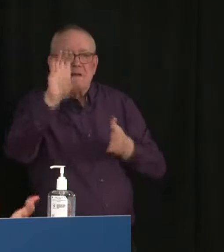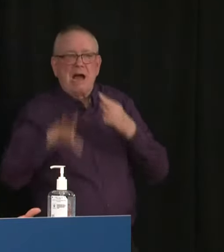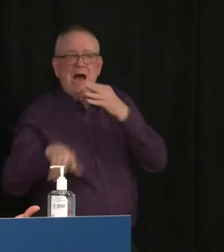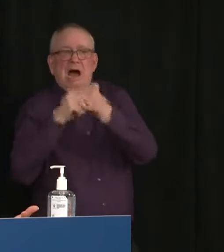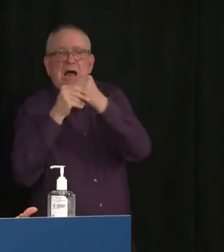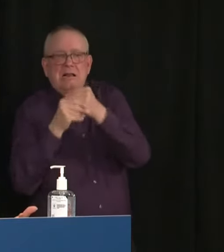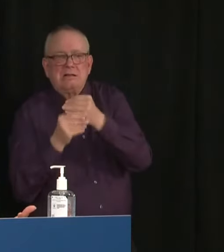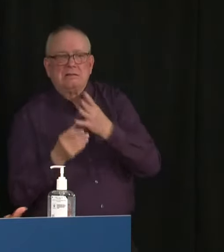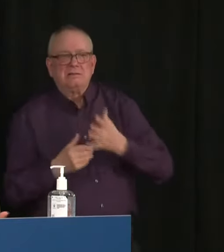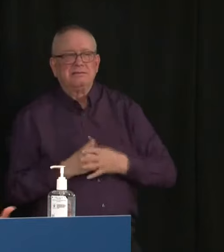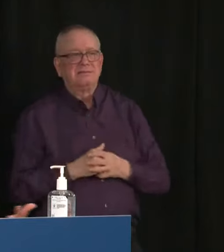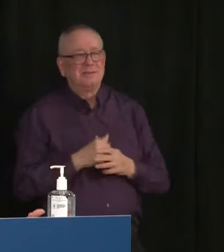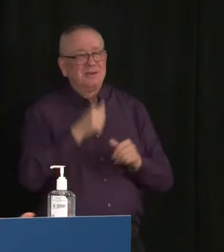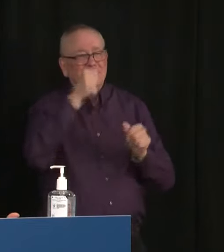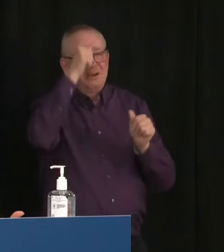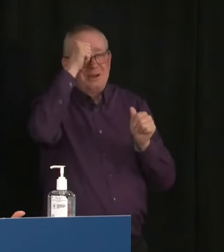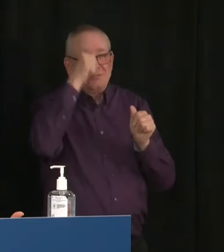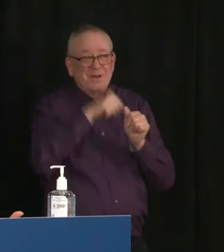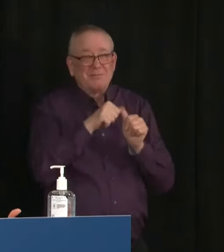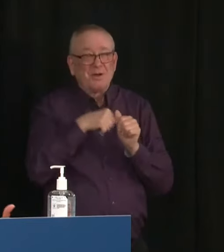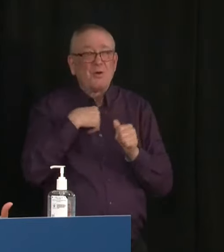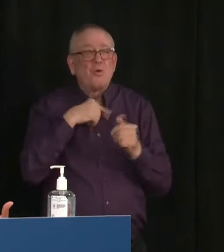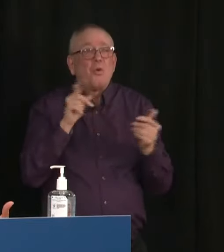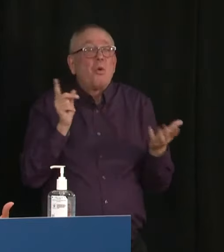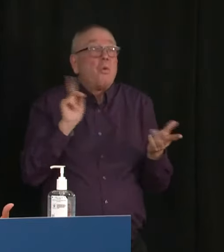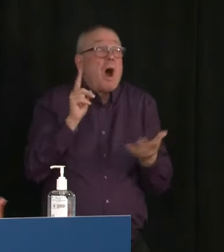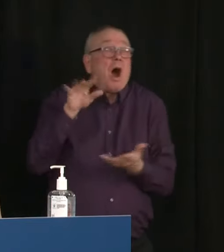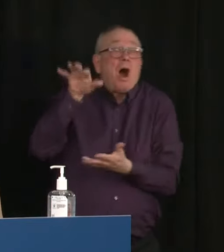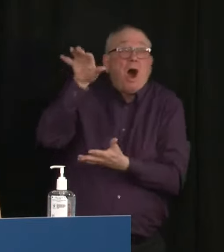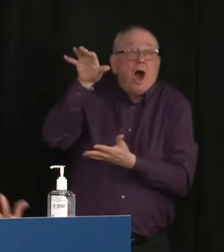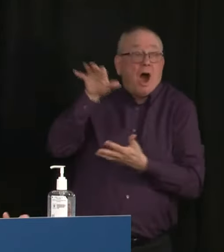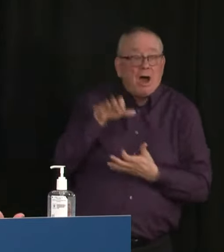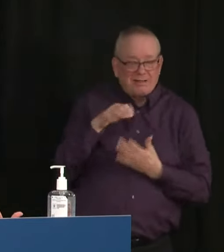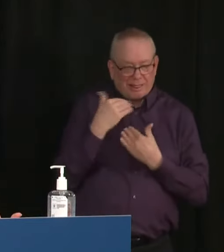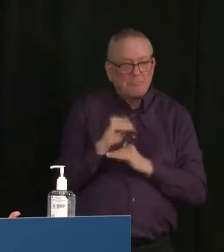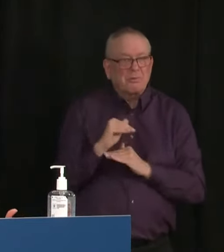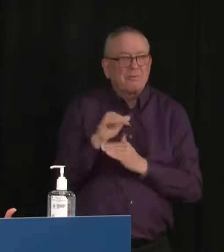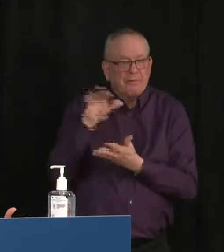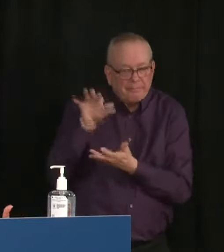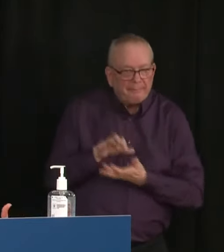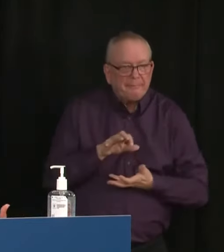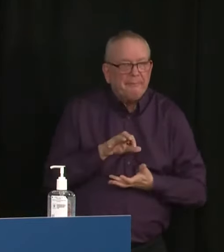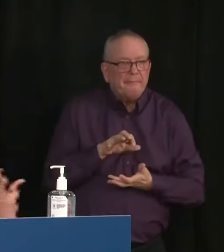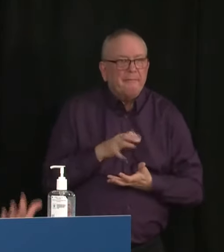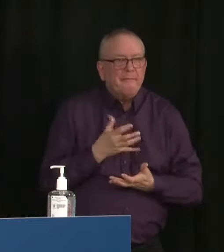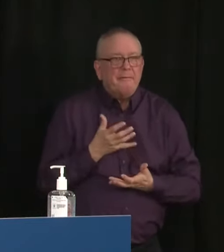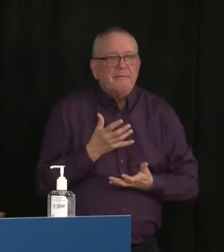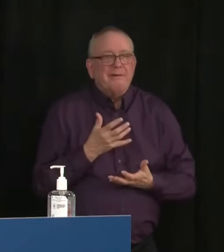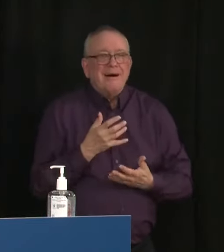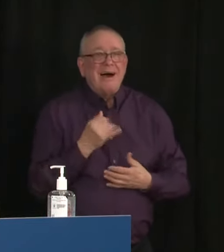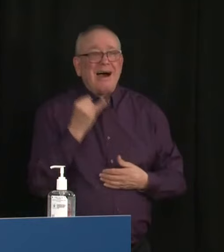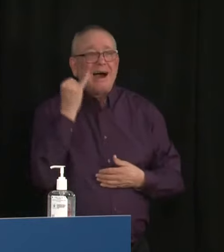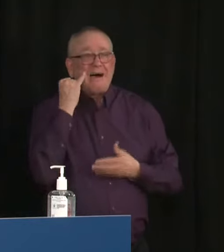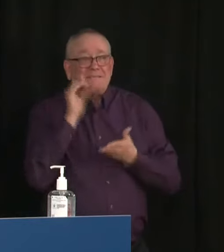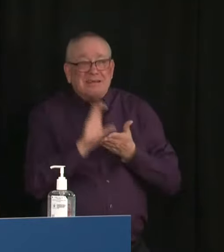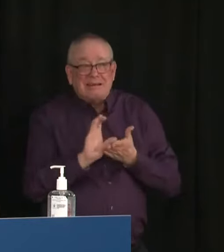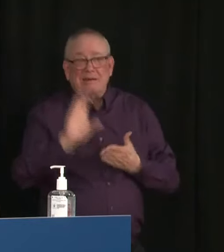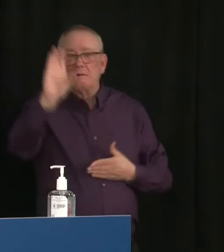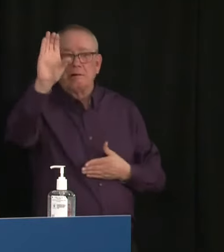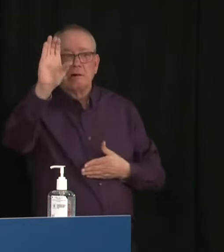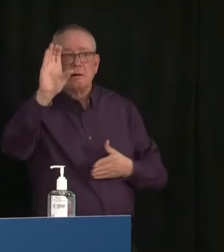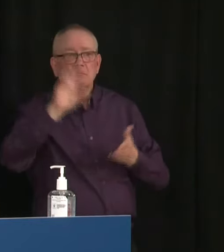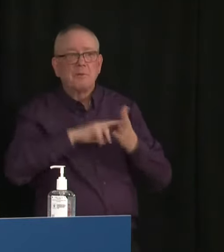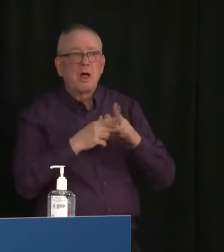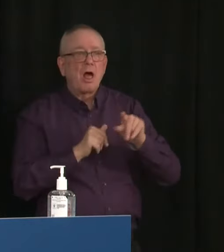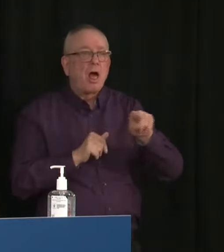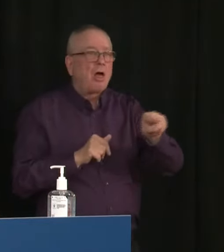anything that's allocated there, which is on the table for discussion, would be taking it away from somewhere else. And those are the very difficult decisions that we need to